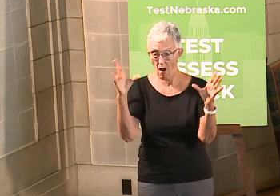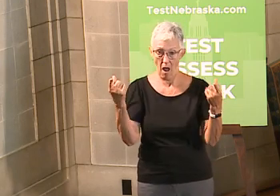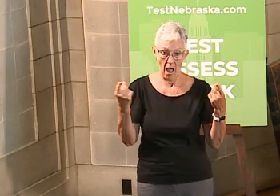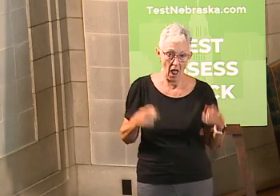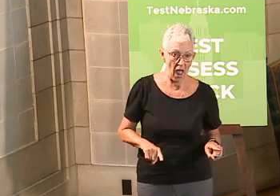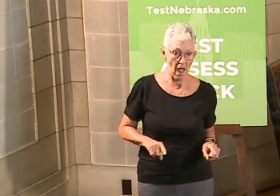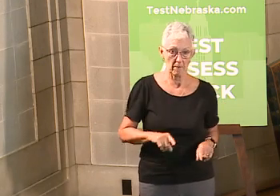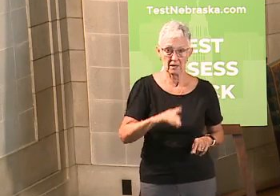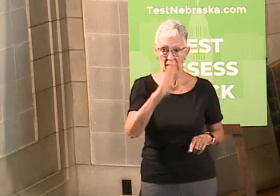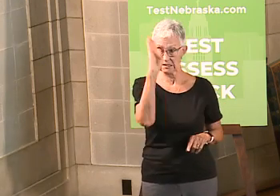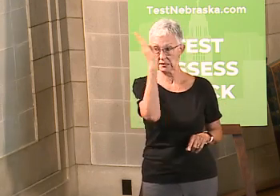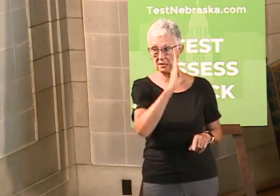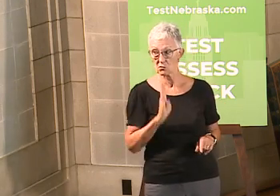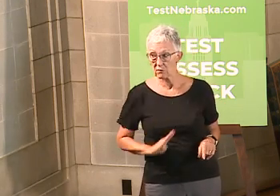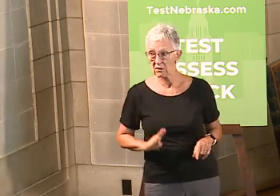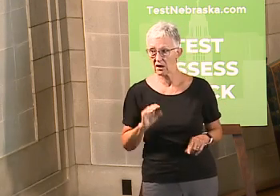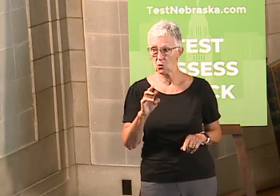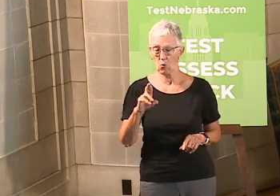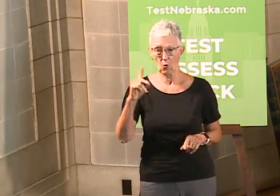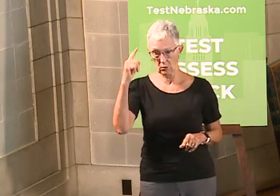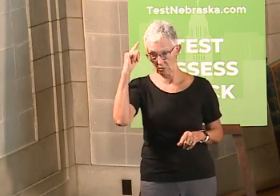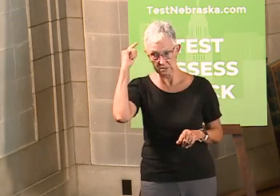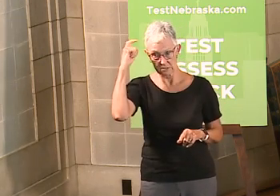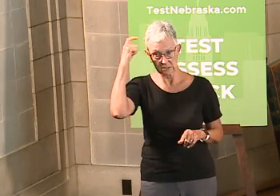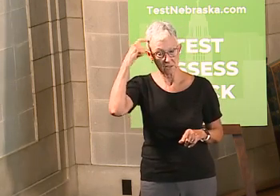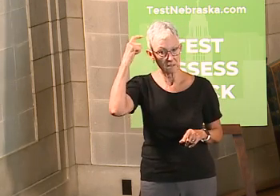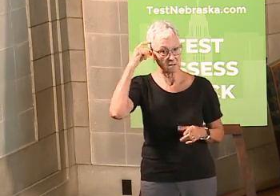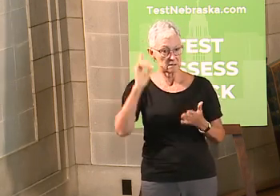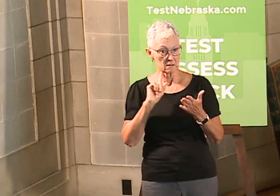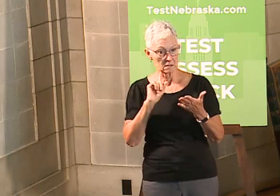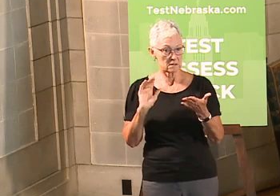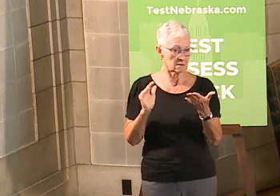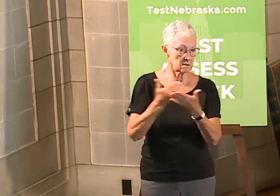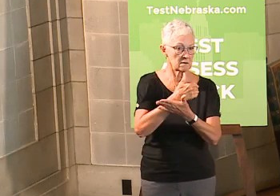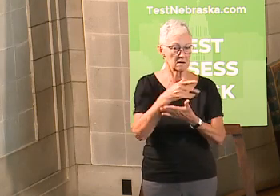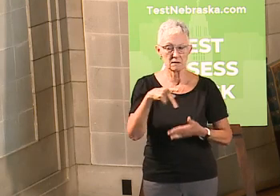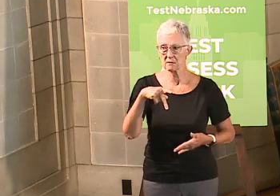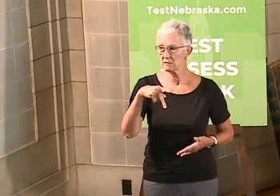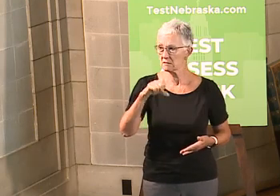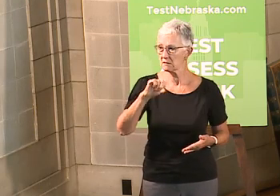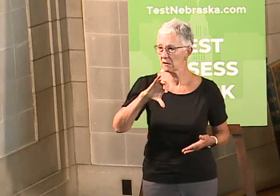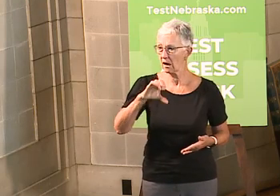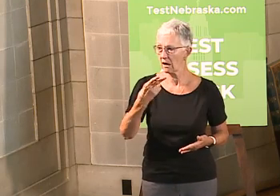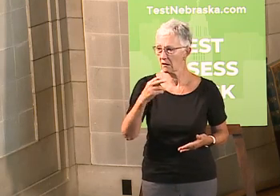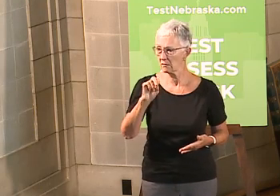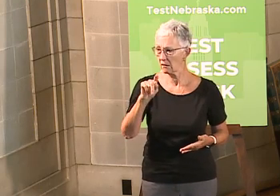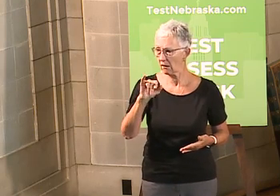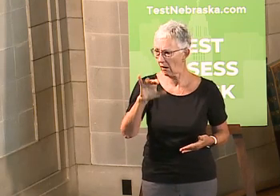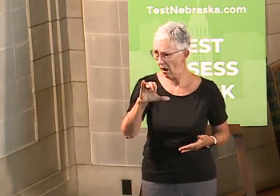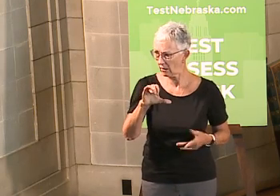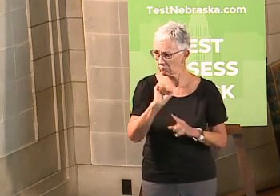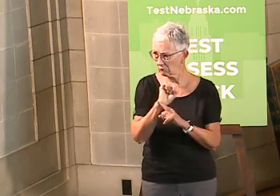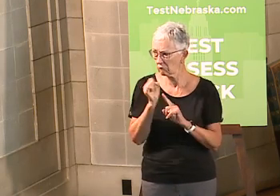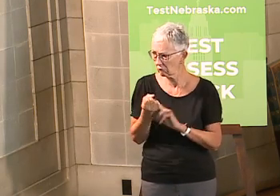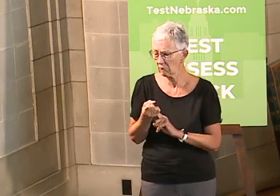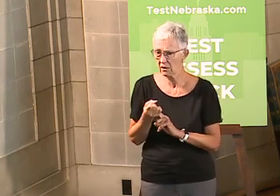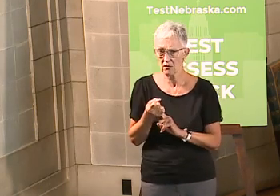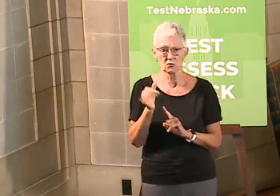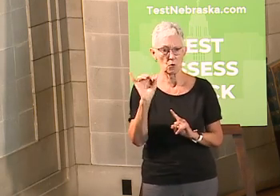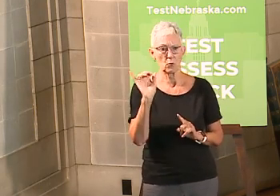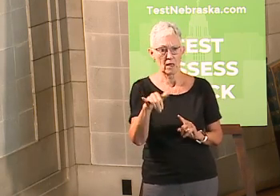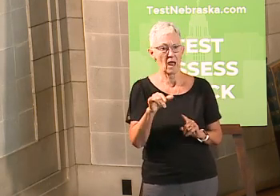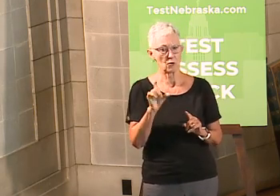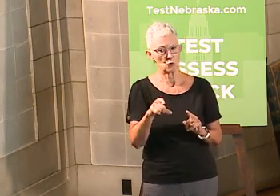psychotic episodes. So it's a drug that has to be managed through the FDA to be safe and effective, and that's the process it should go through.